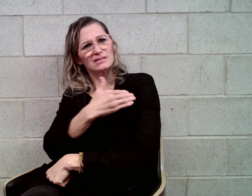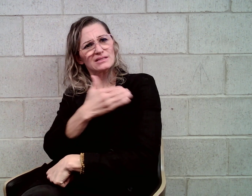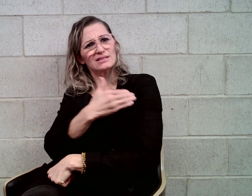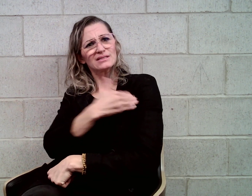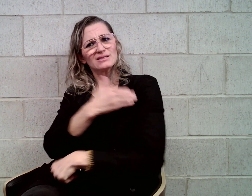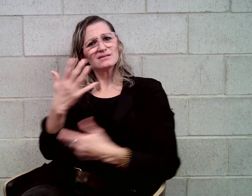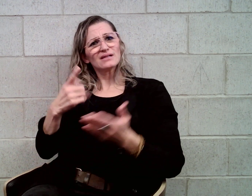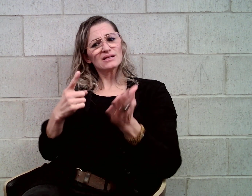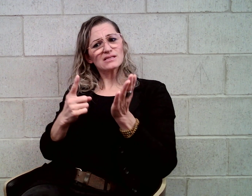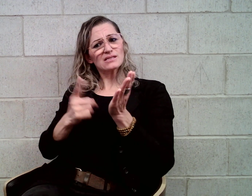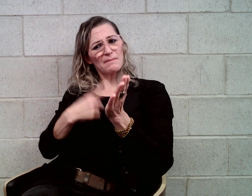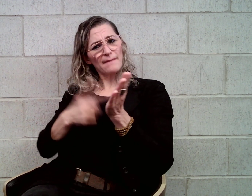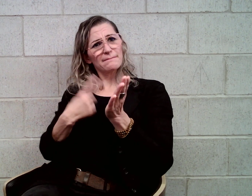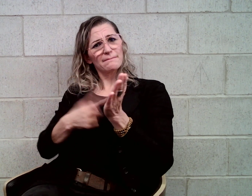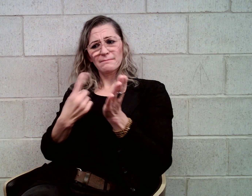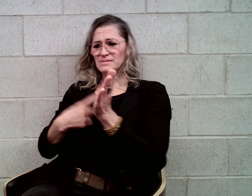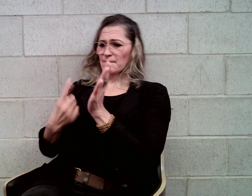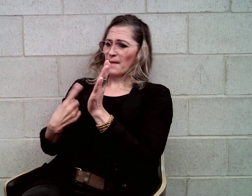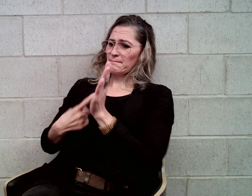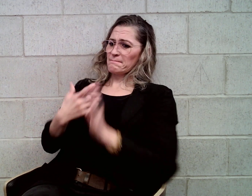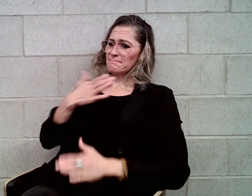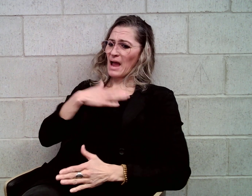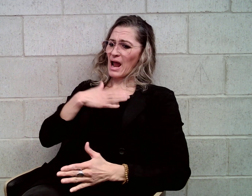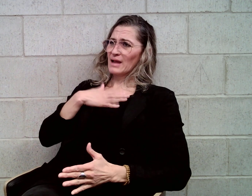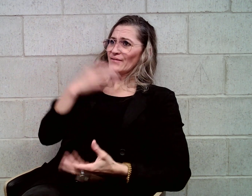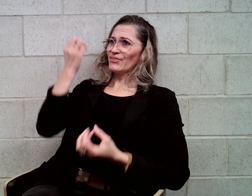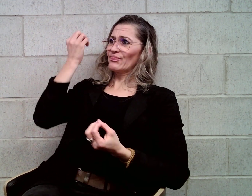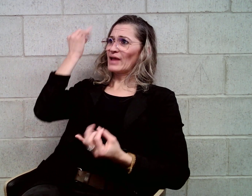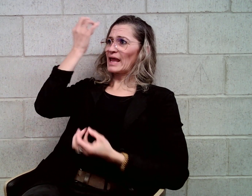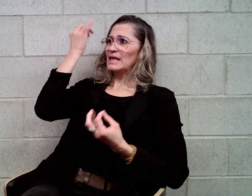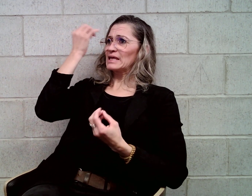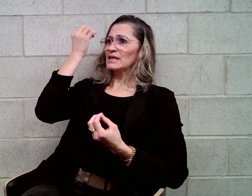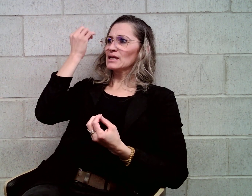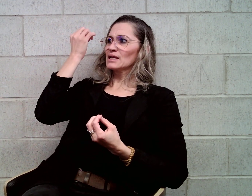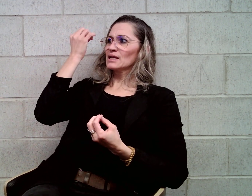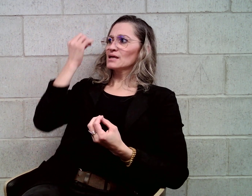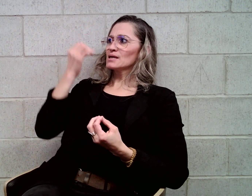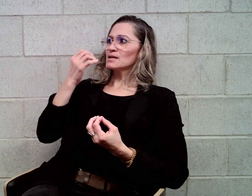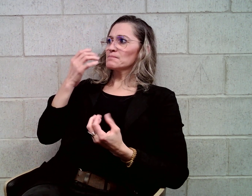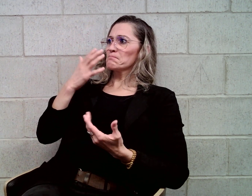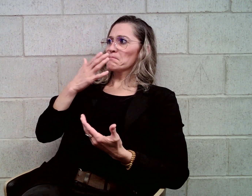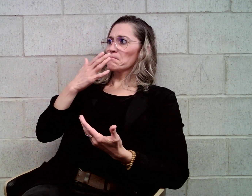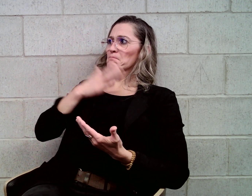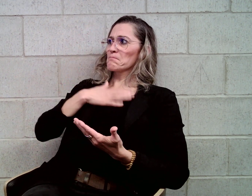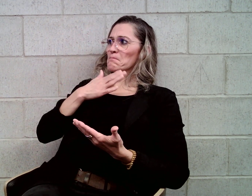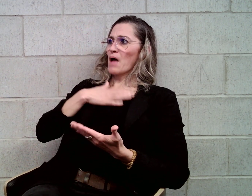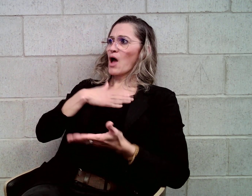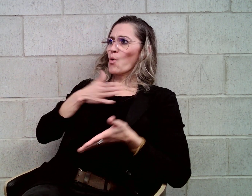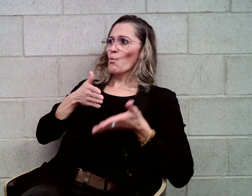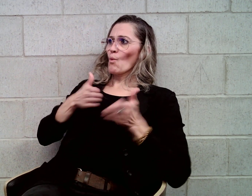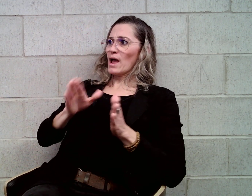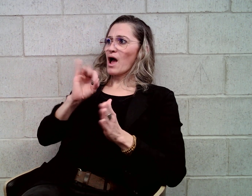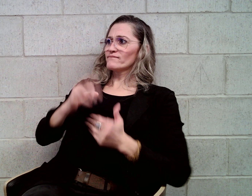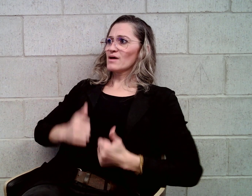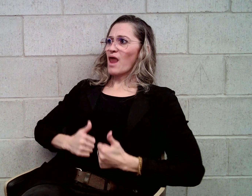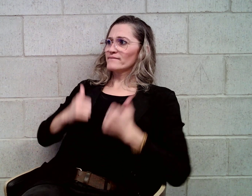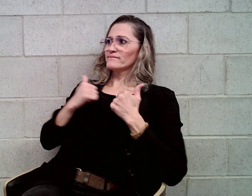it entail? What does it restrict? What does it remind us of? And how do we take on